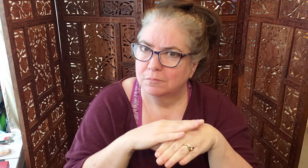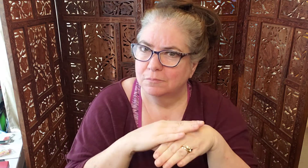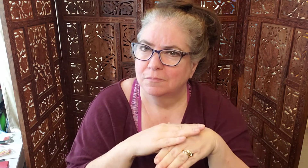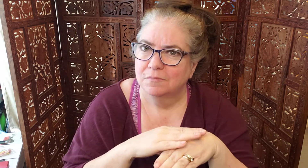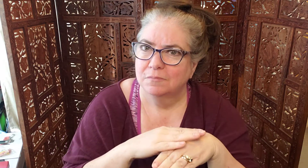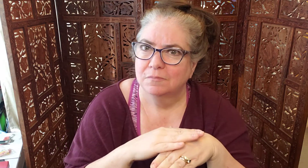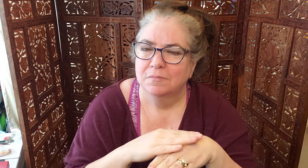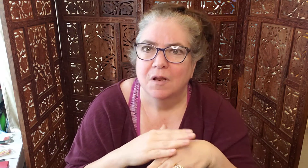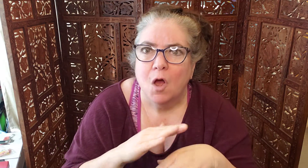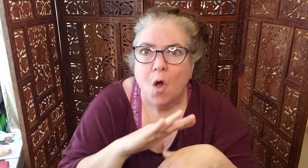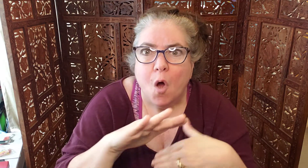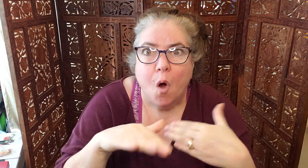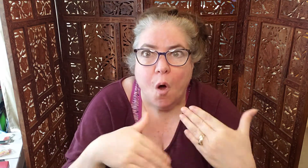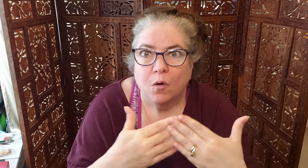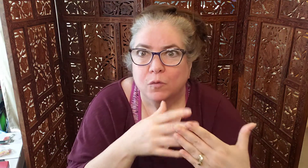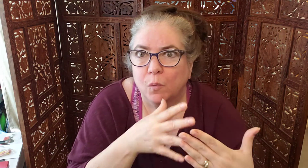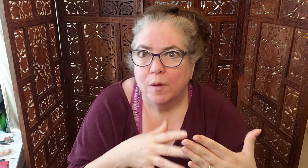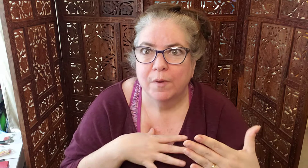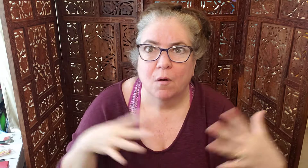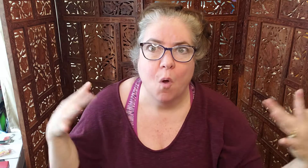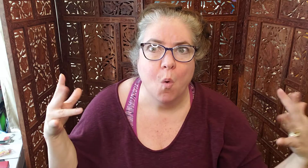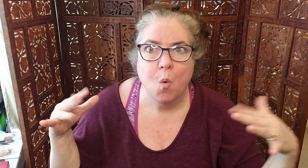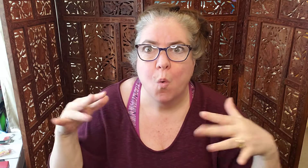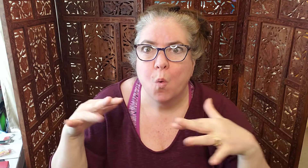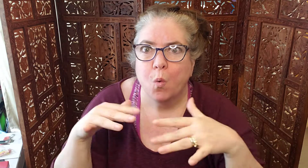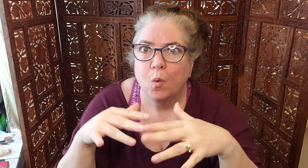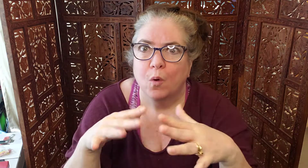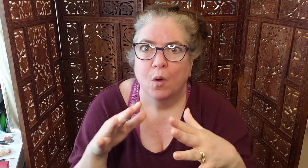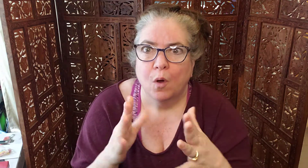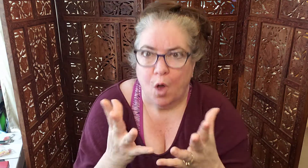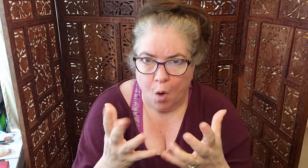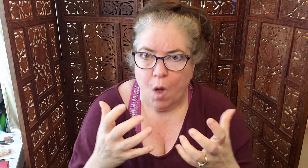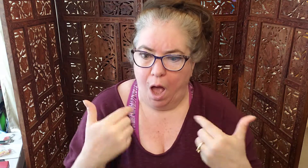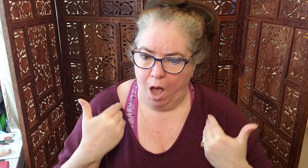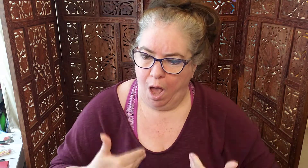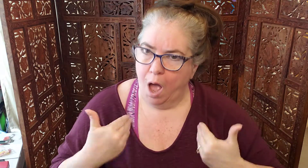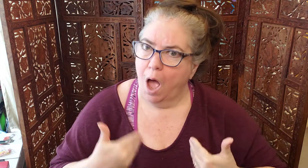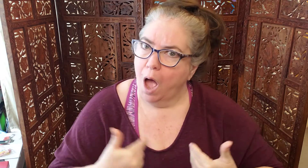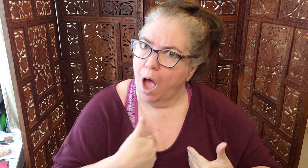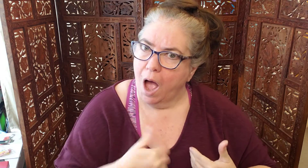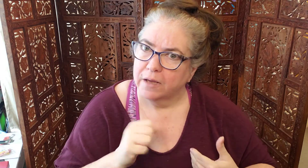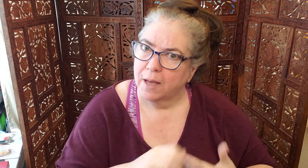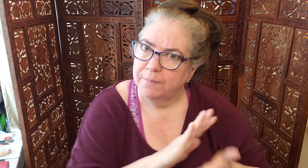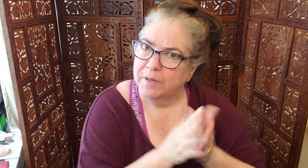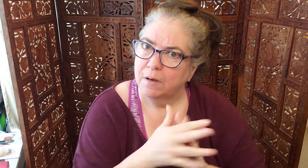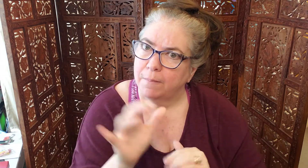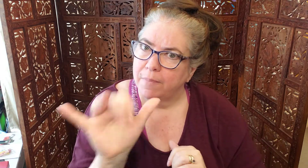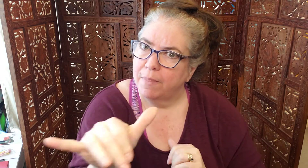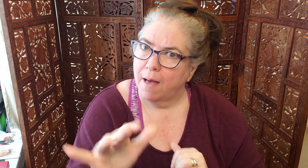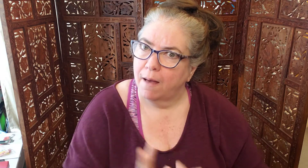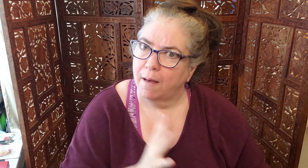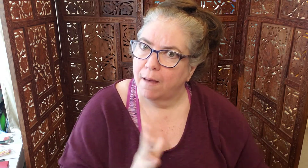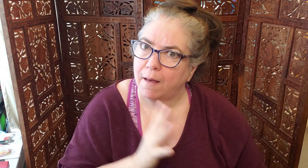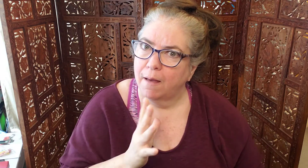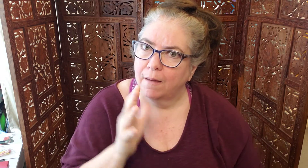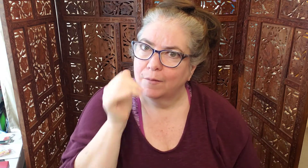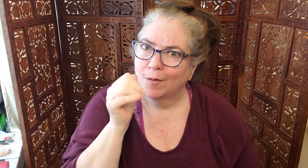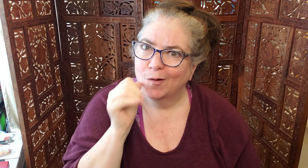all over the country. Now, they were all about 6 feet tall. Did you know that the Rockettes,